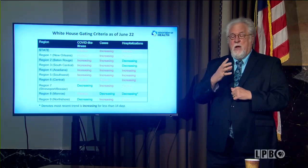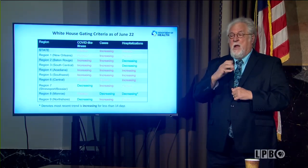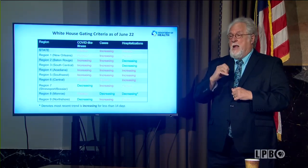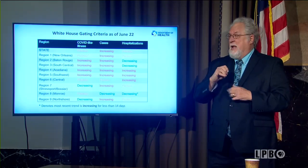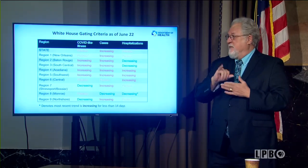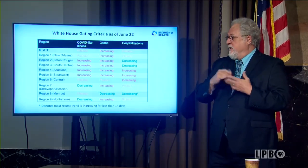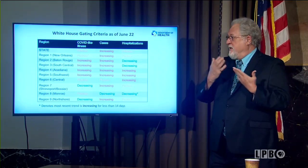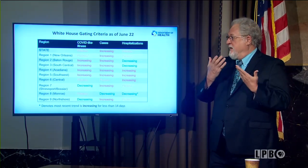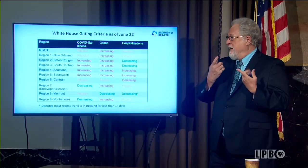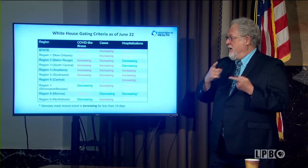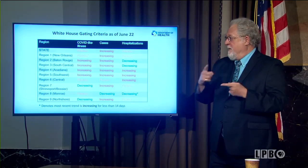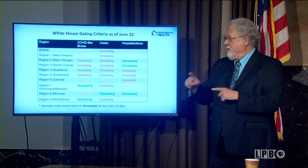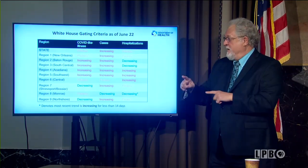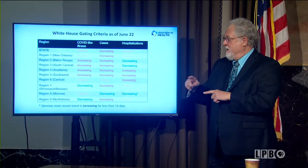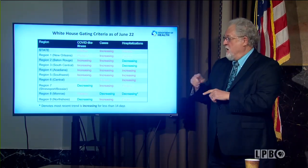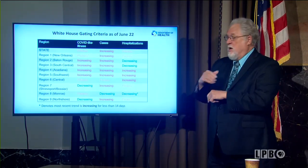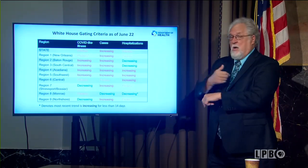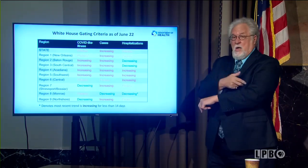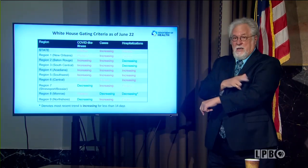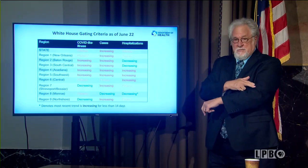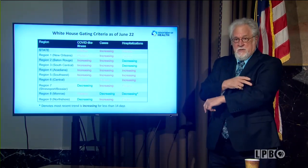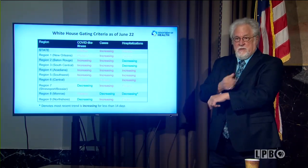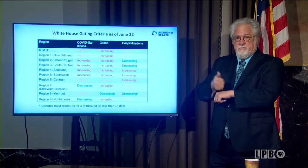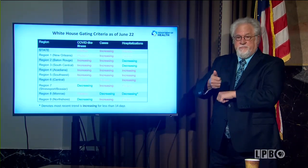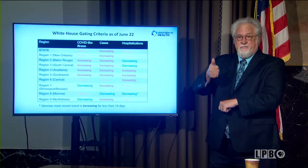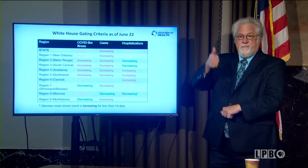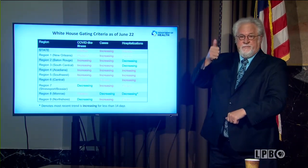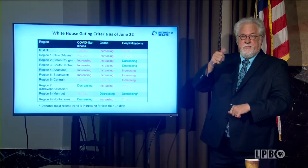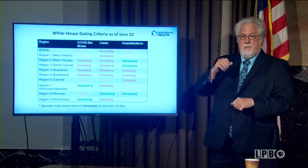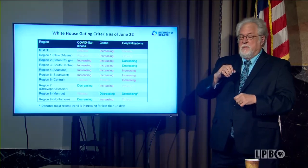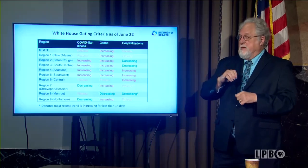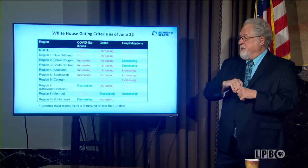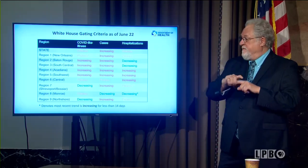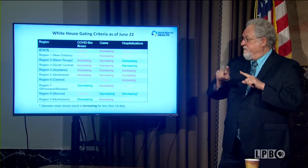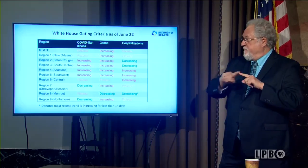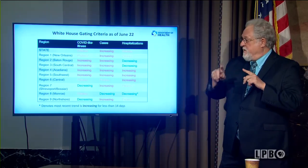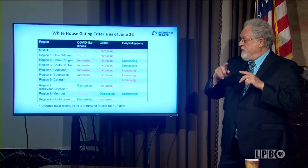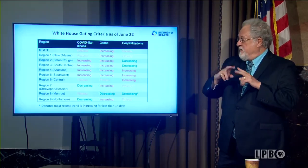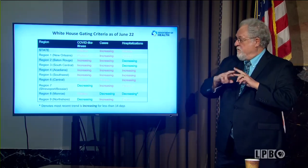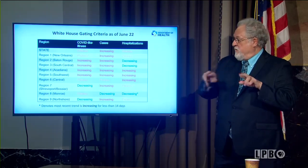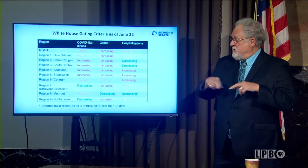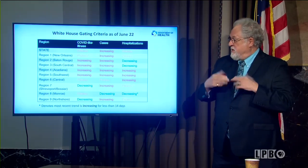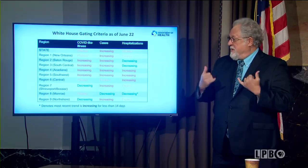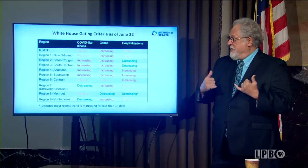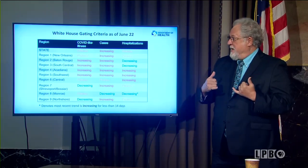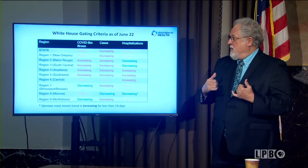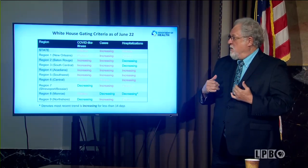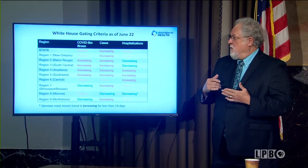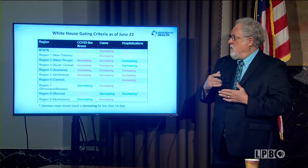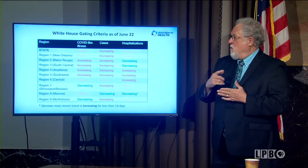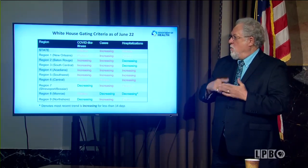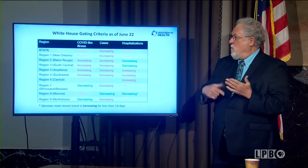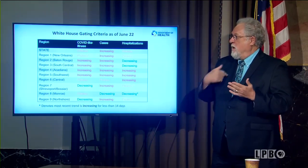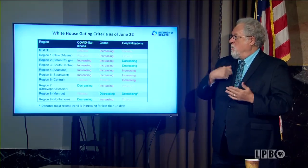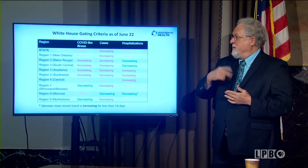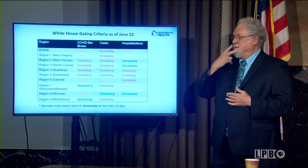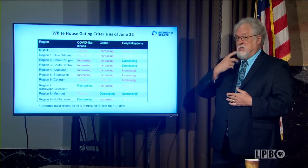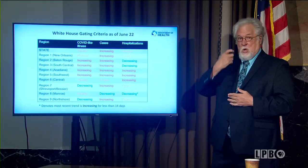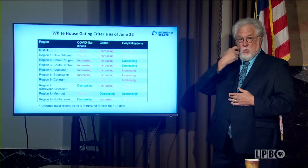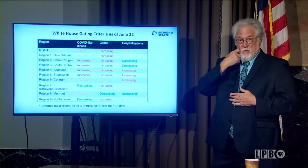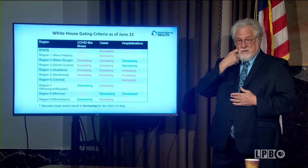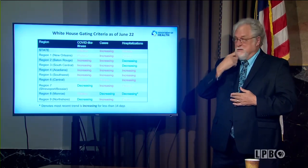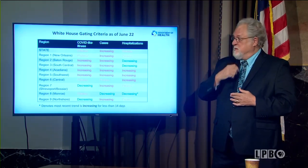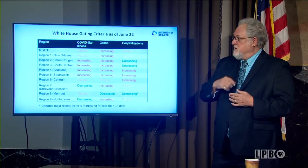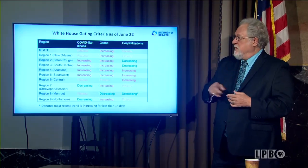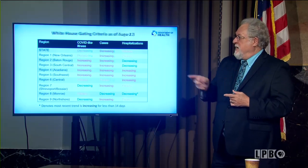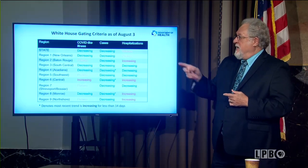was already having an impact on hospitalization numbers rising in a variety of regions. Now if we move to what we saw in the most recent trends, and